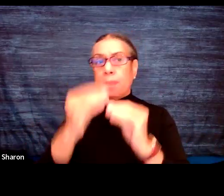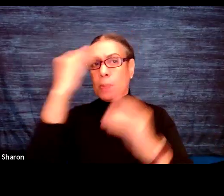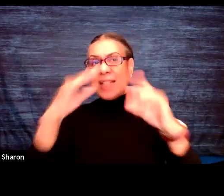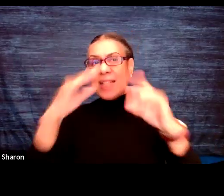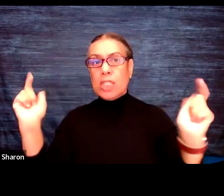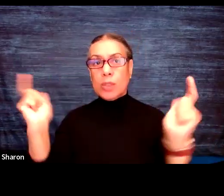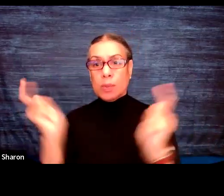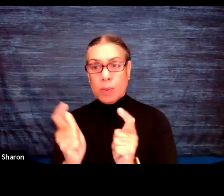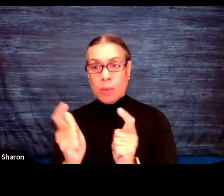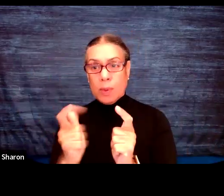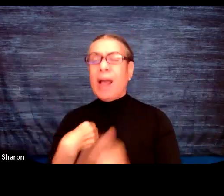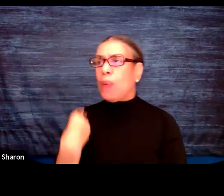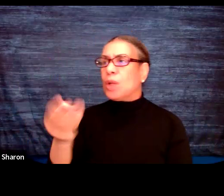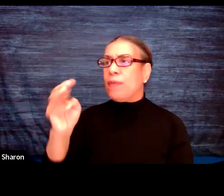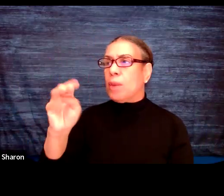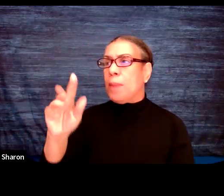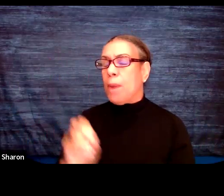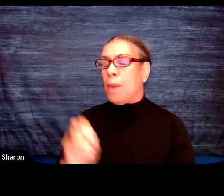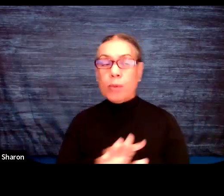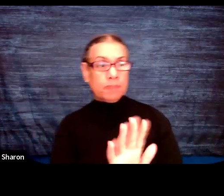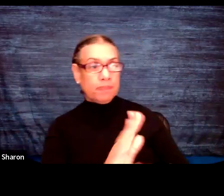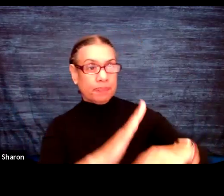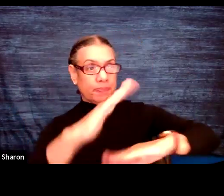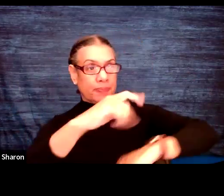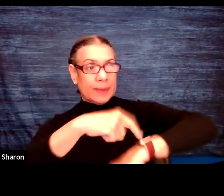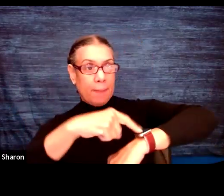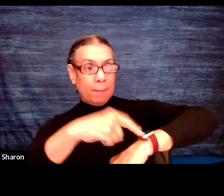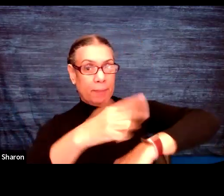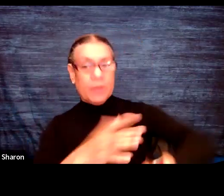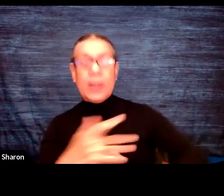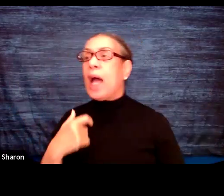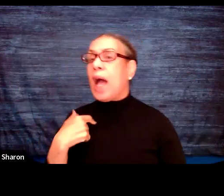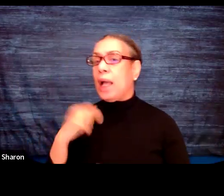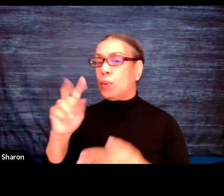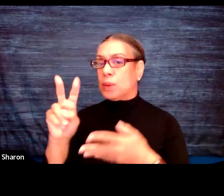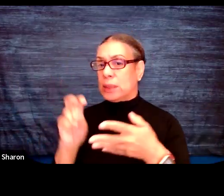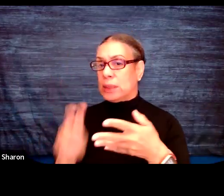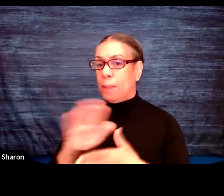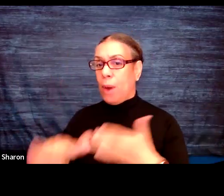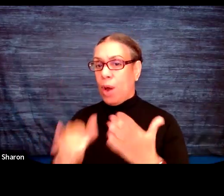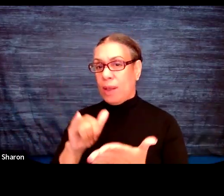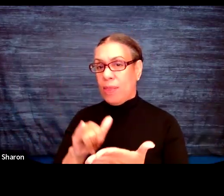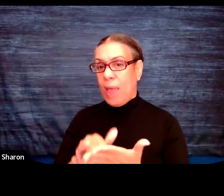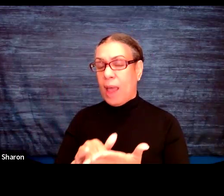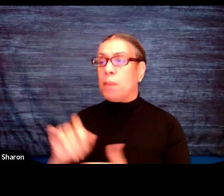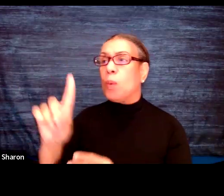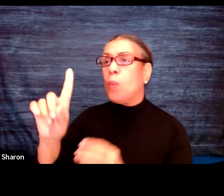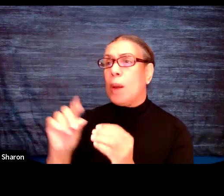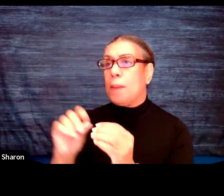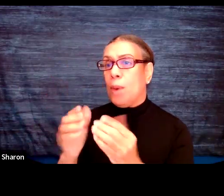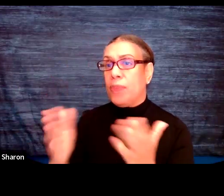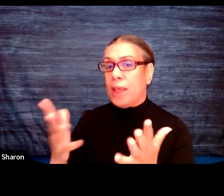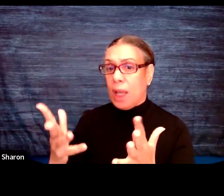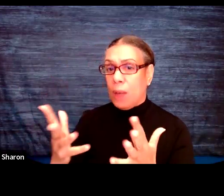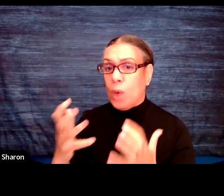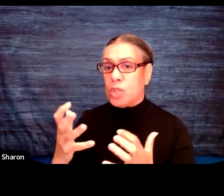a memo. So for Thank sake of you. time, I want Time is to, up. okay, I will skip all of those. But the other thing that I would like you